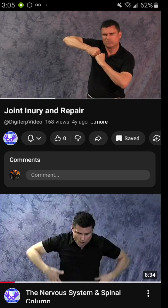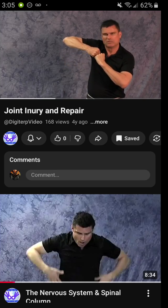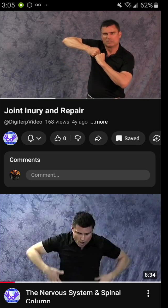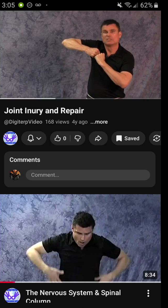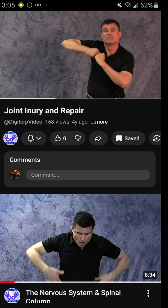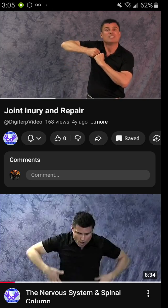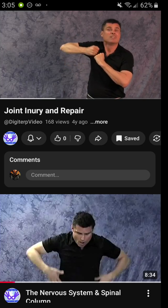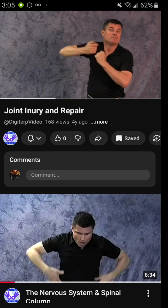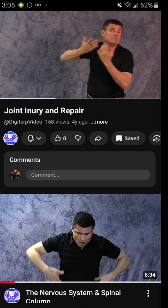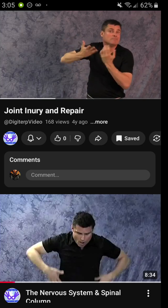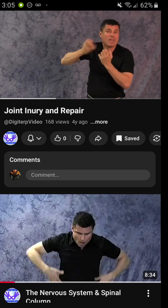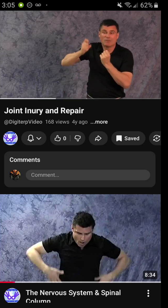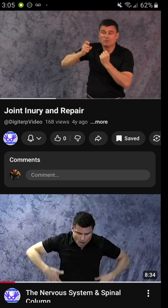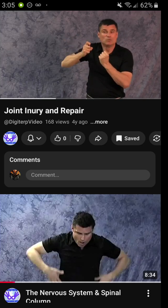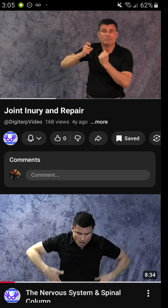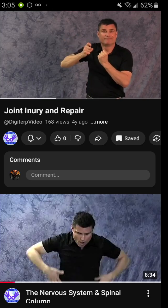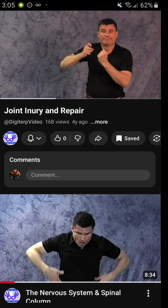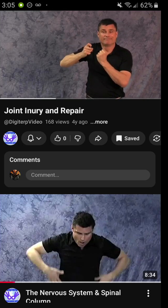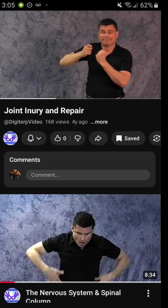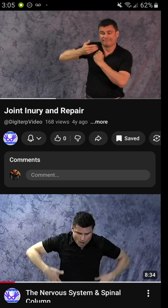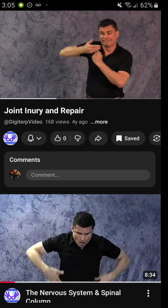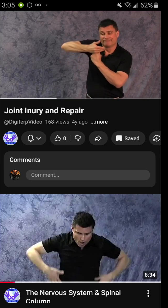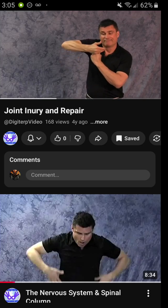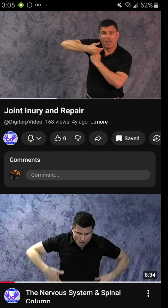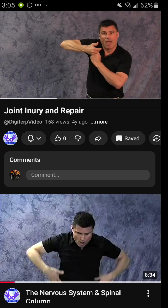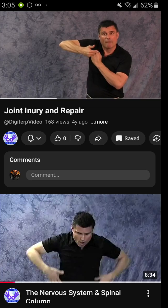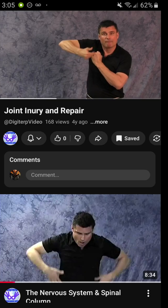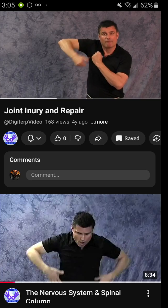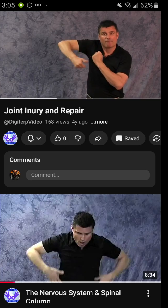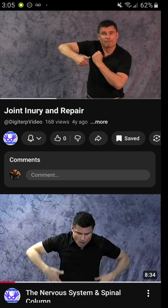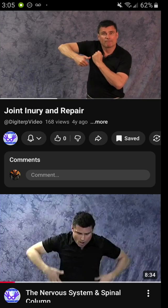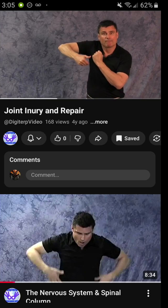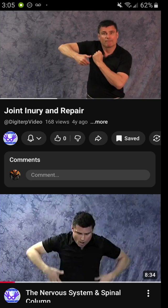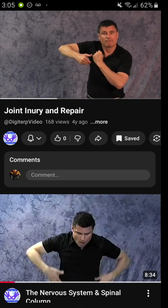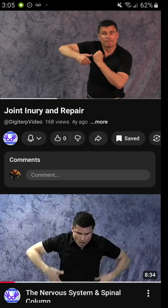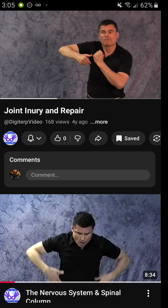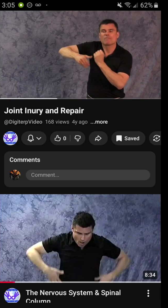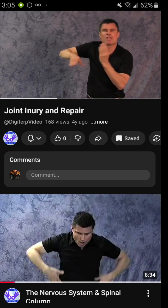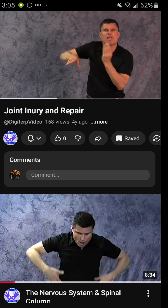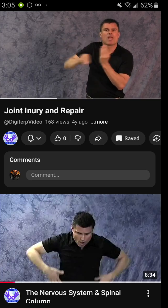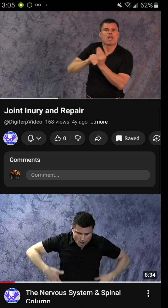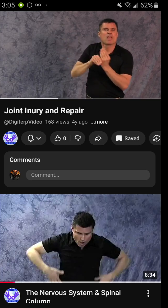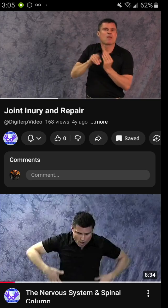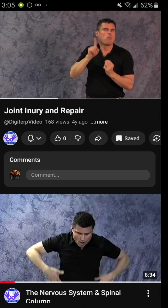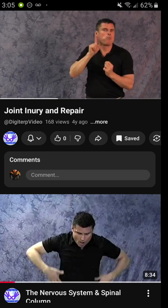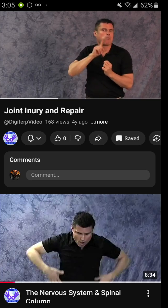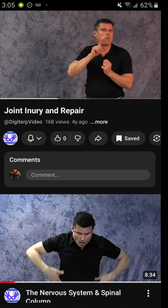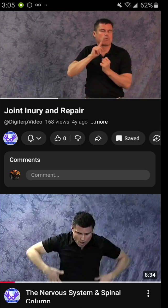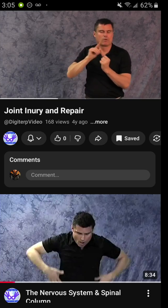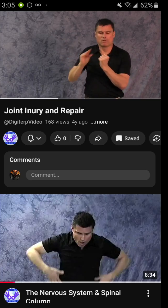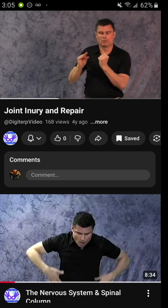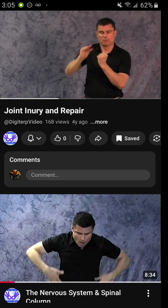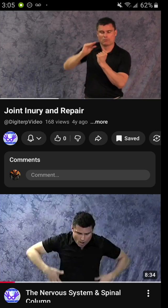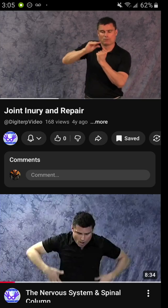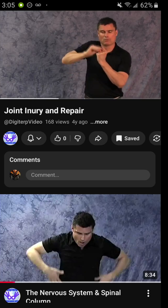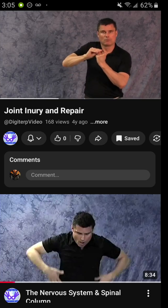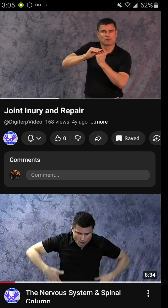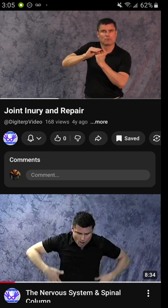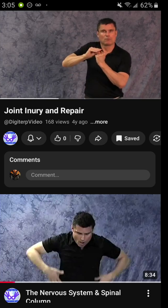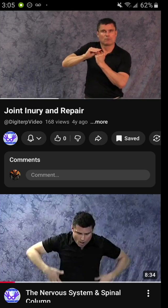So Nigel here is describing a joint